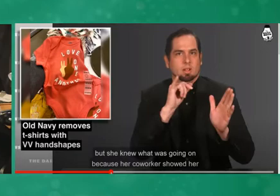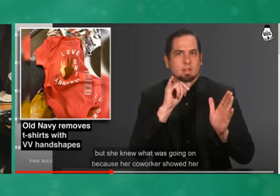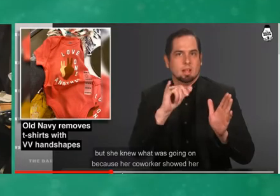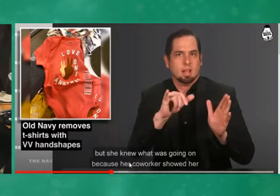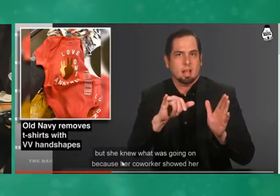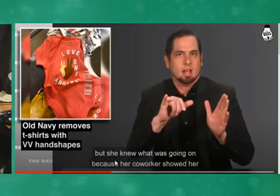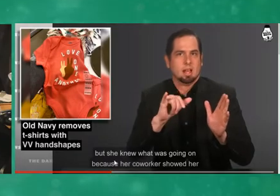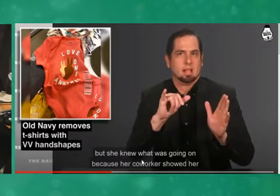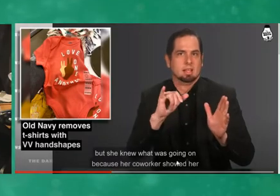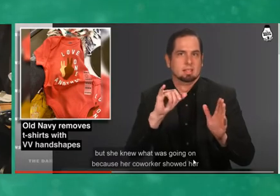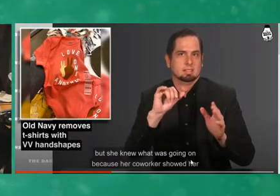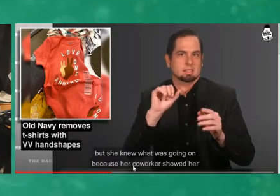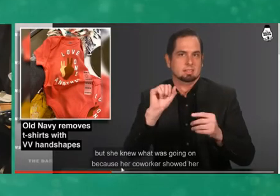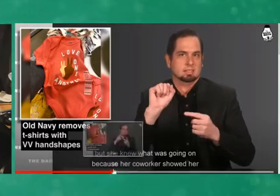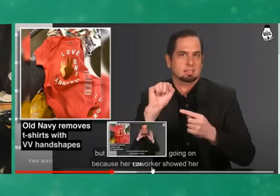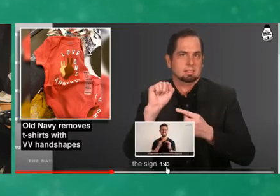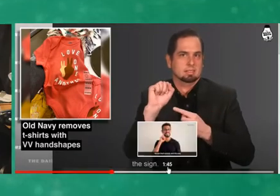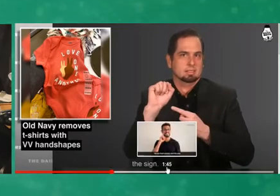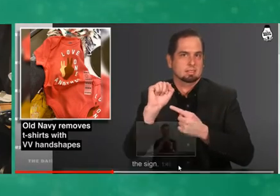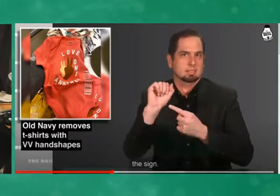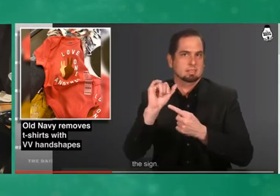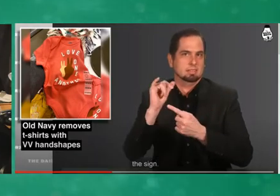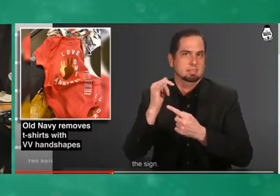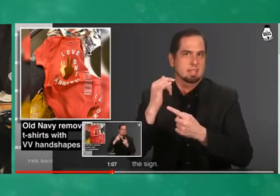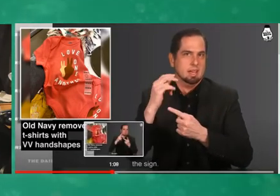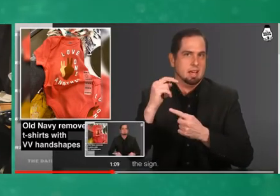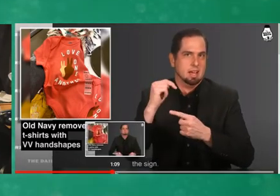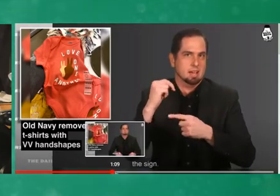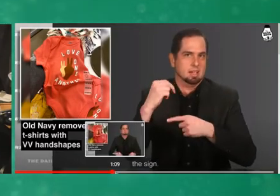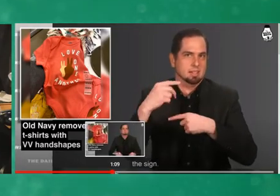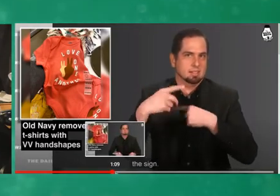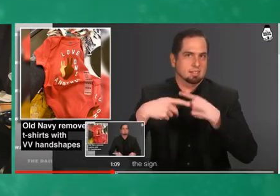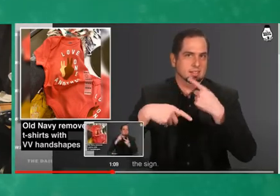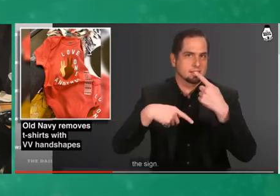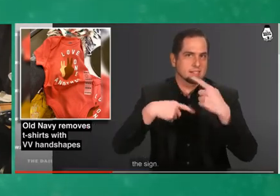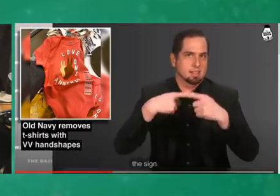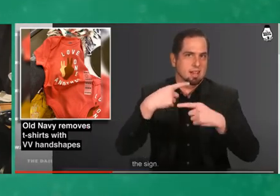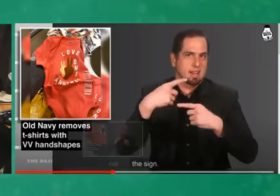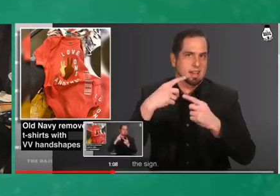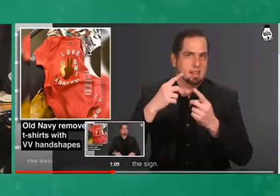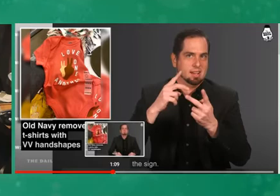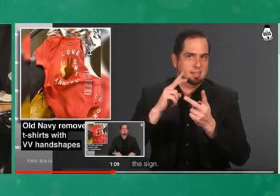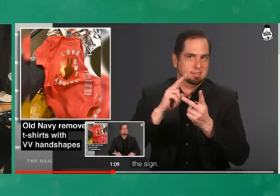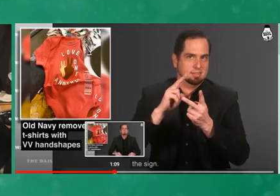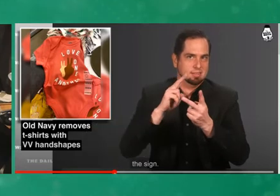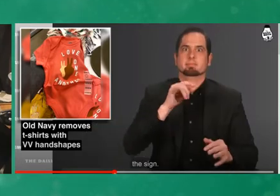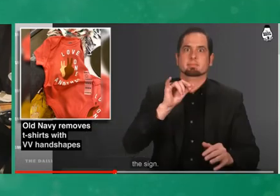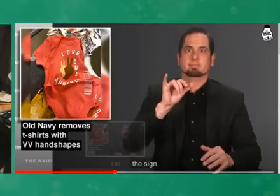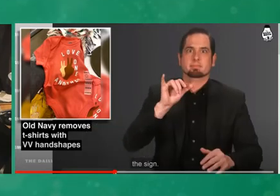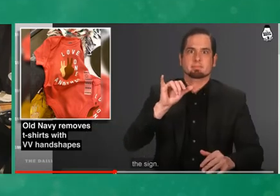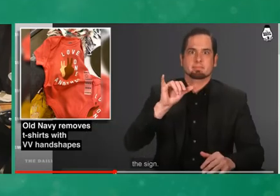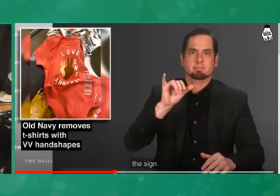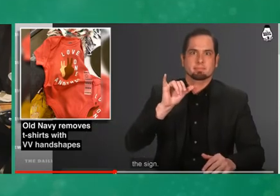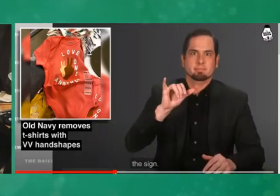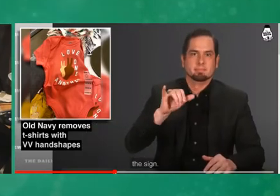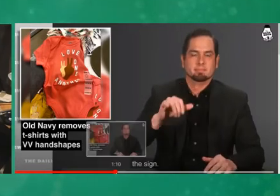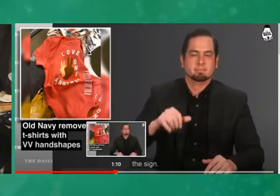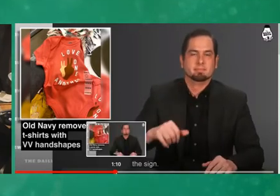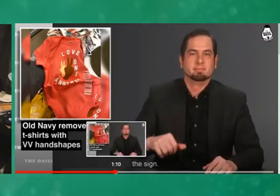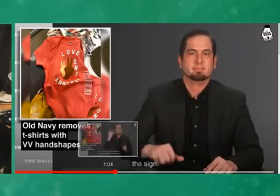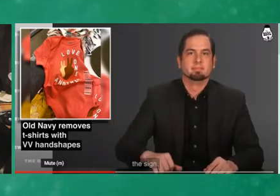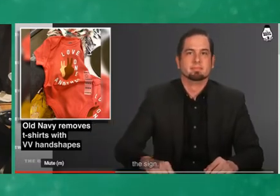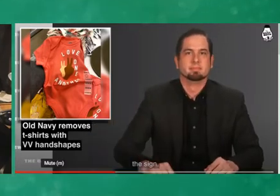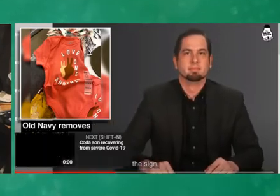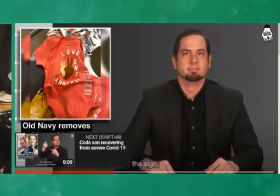showed her the sign. Because she knew what was going on because her coworker showed her the sign. Yeah, that's exactly how you would sign it. These captions are so good. So